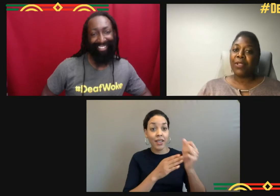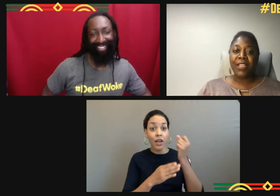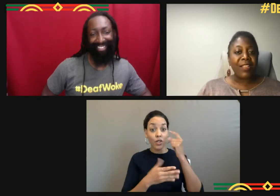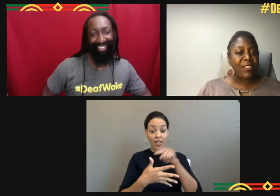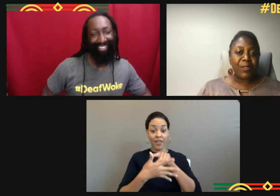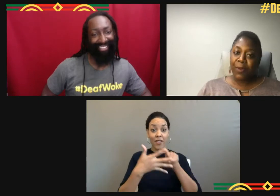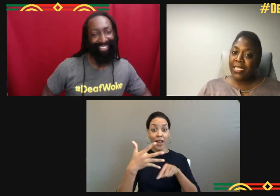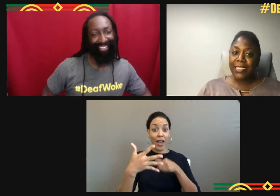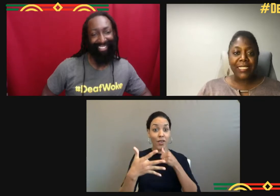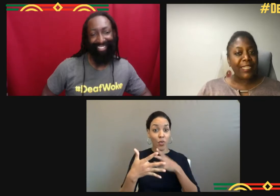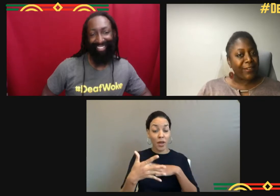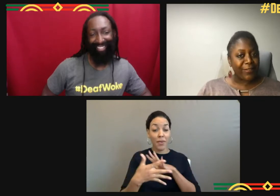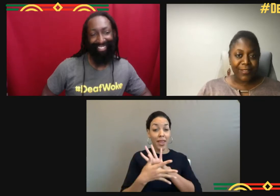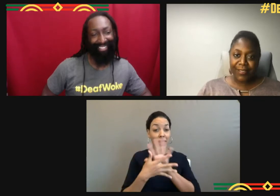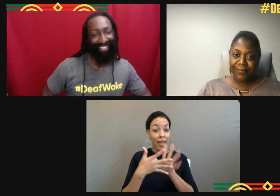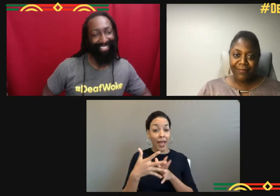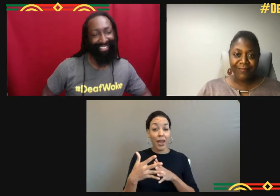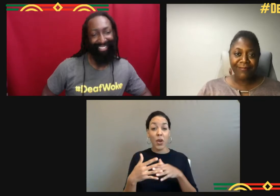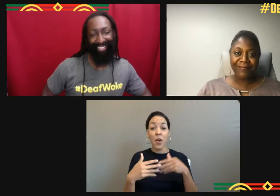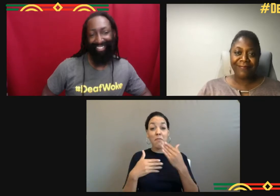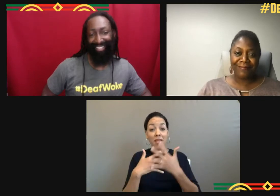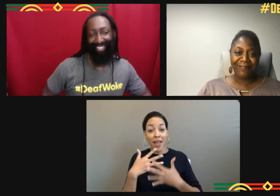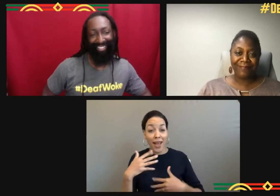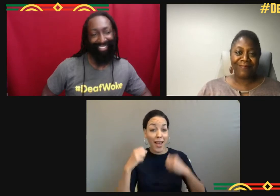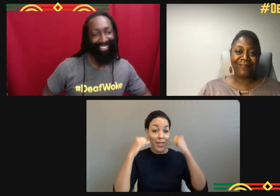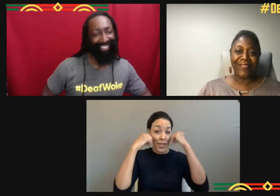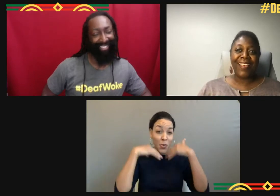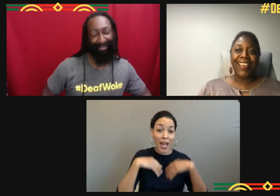their blood, sweat, and tears,